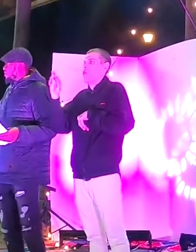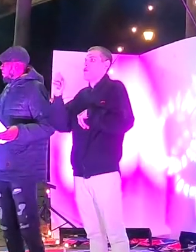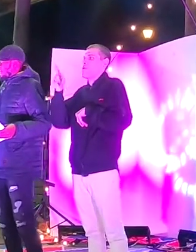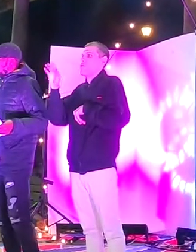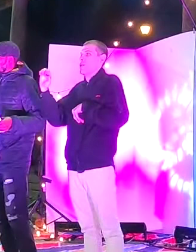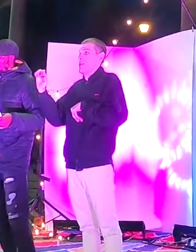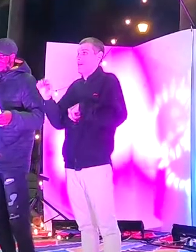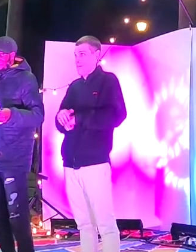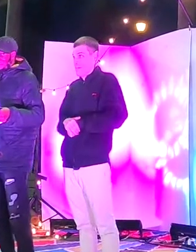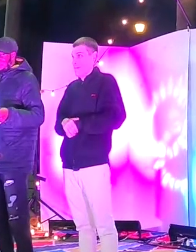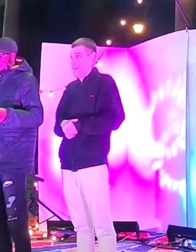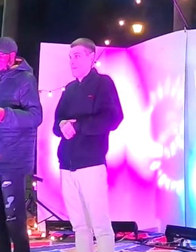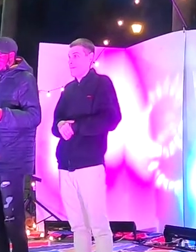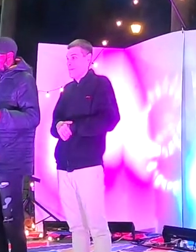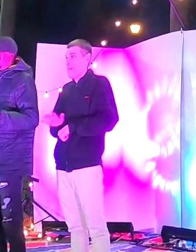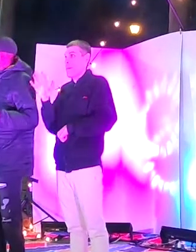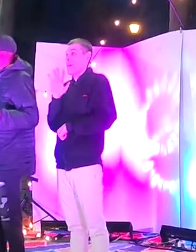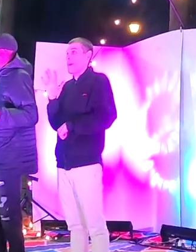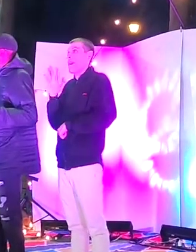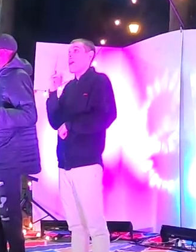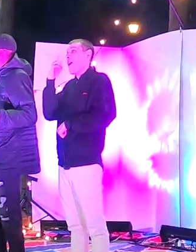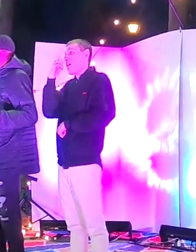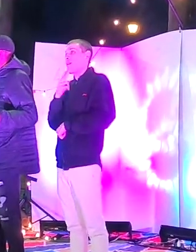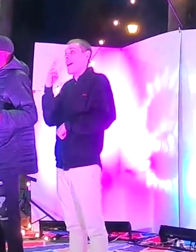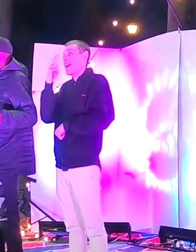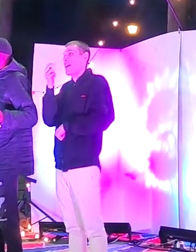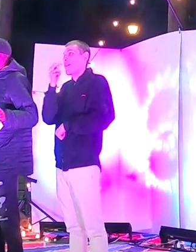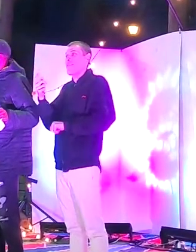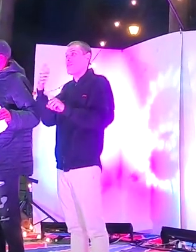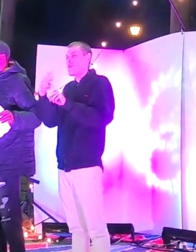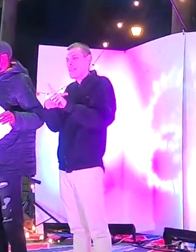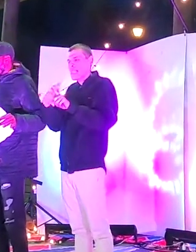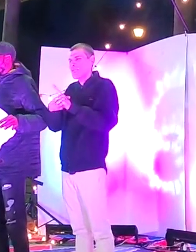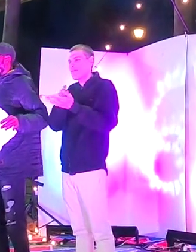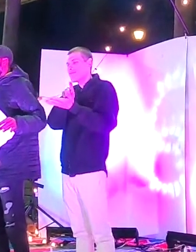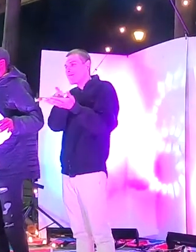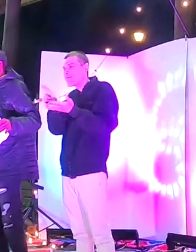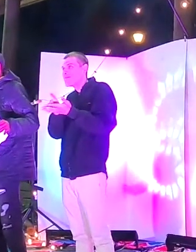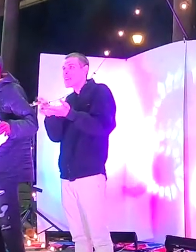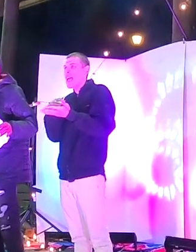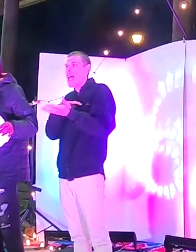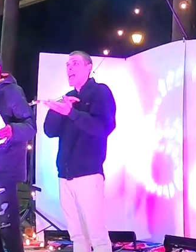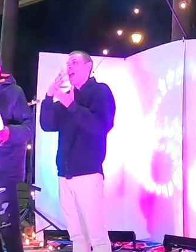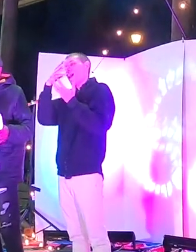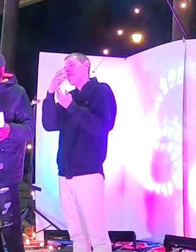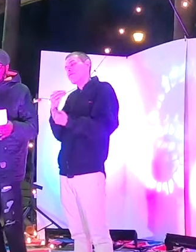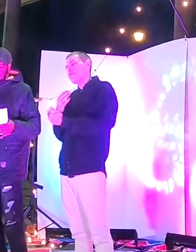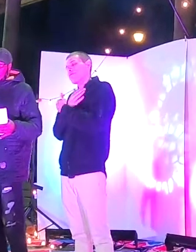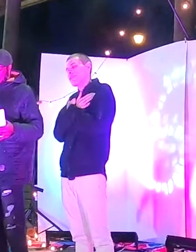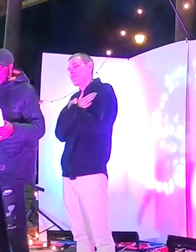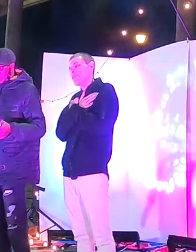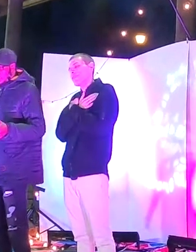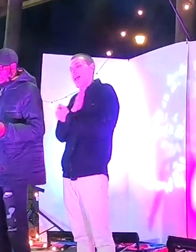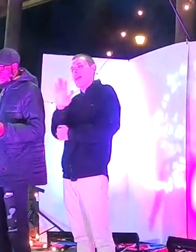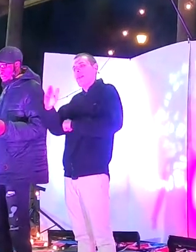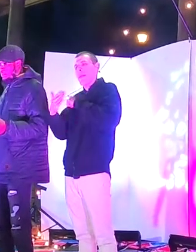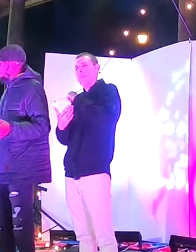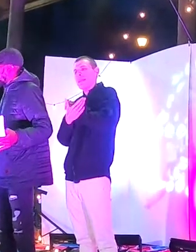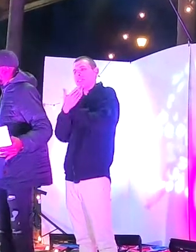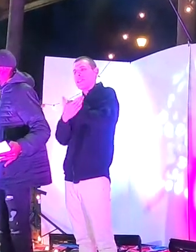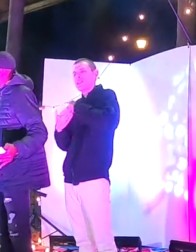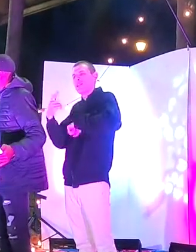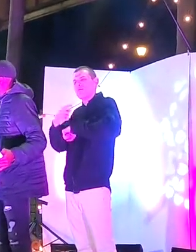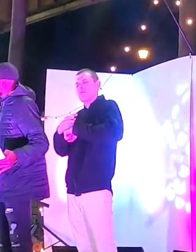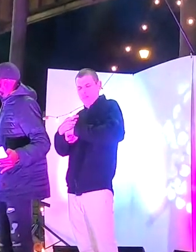I flew to live in Honolulu, and for several months and weeks, I had to rest my head on Waikiki Beach.